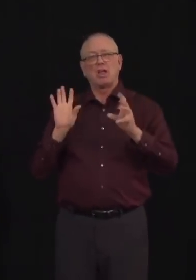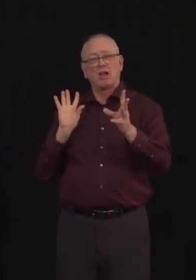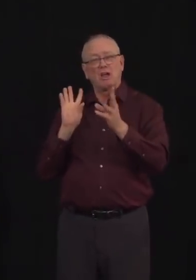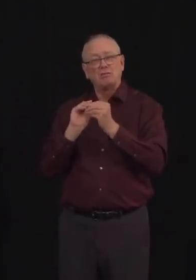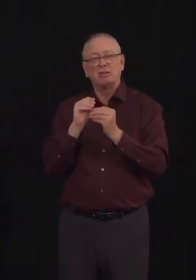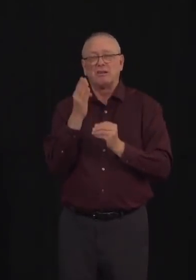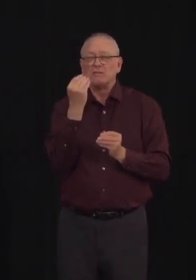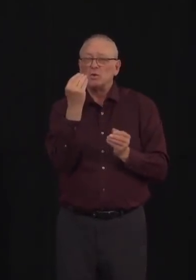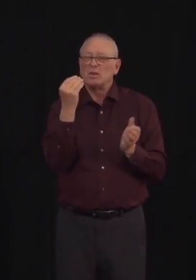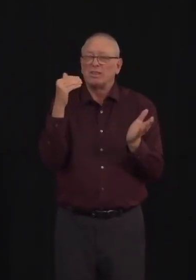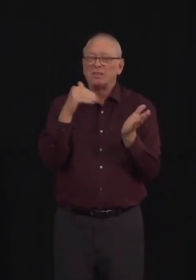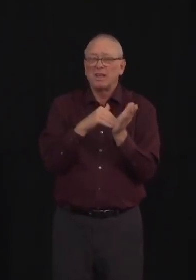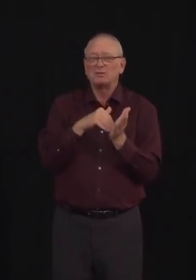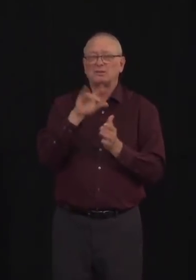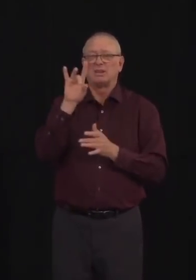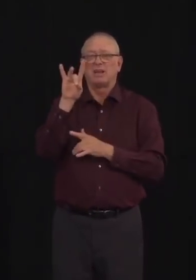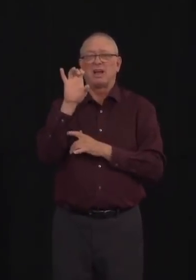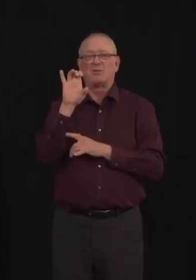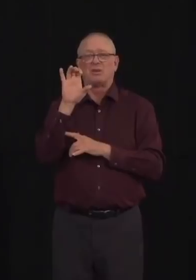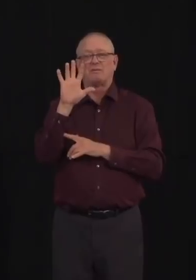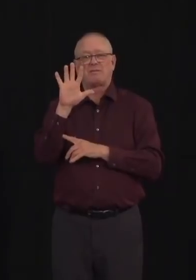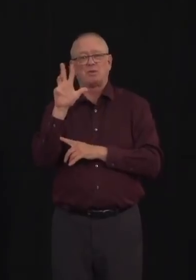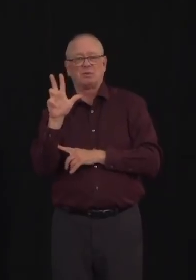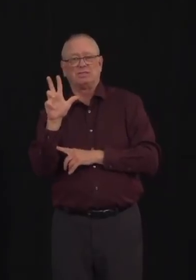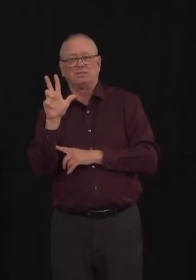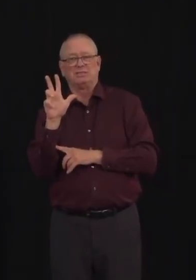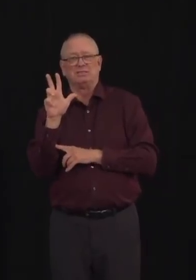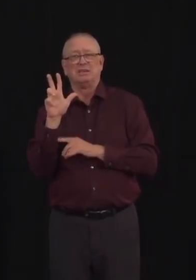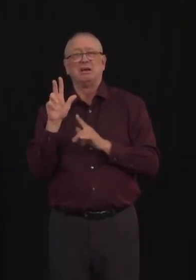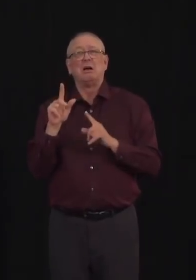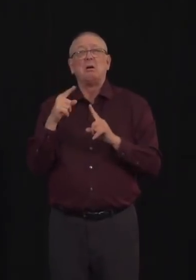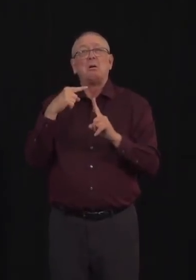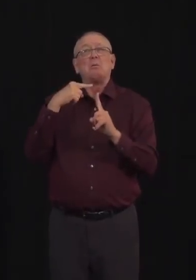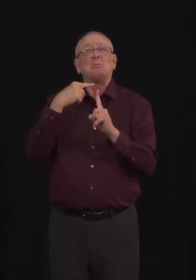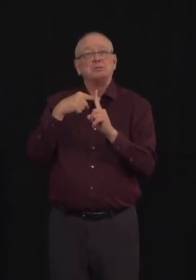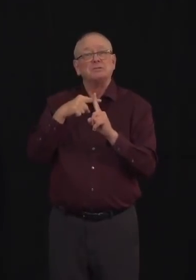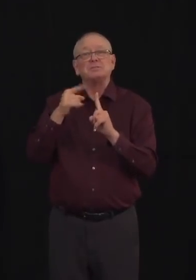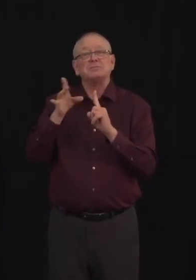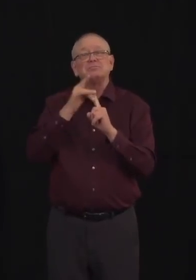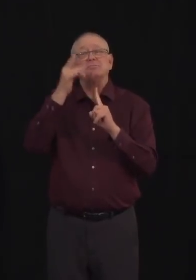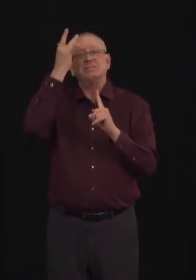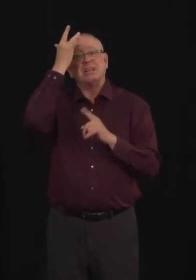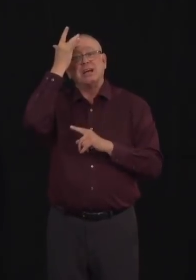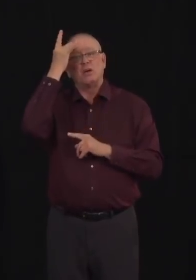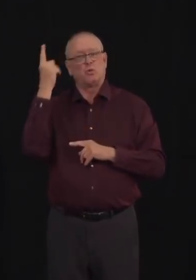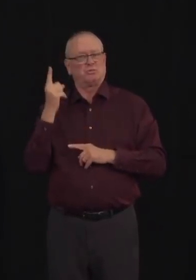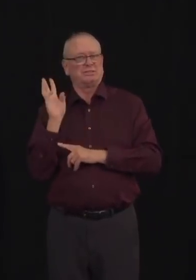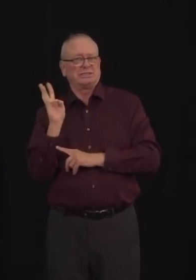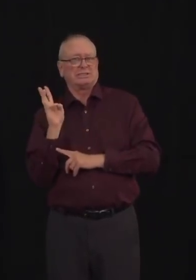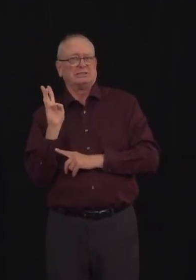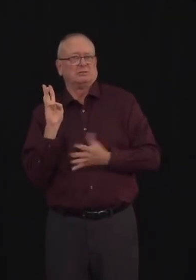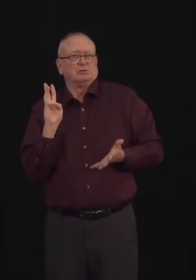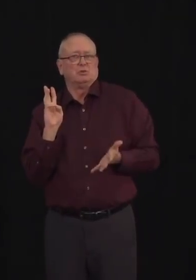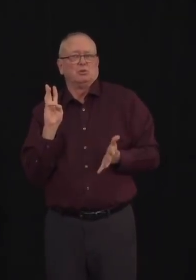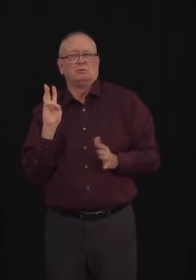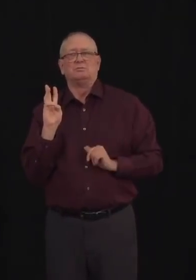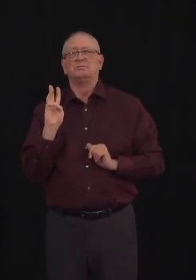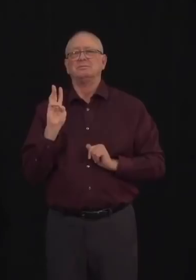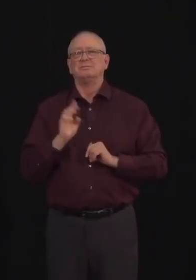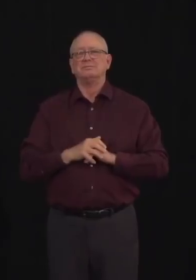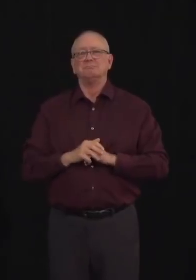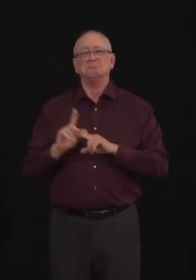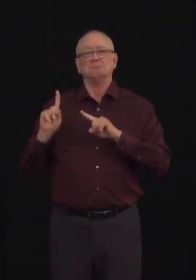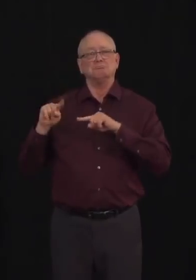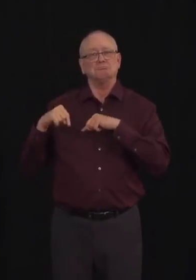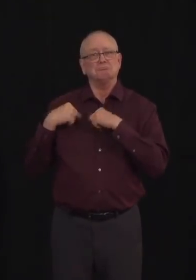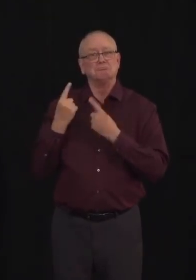14,853 tests, and of these, only 6 have been positive. In the last 48 hours, we have